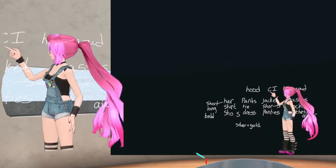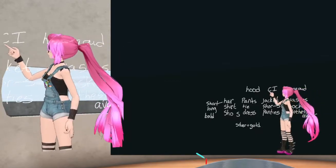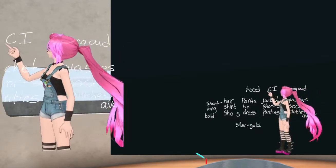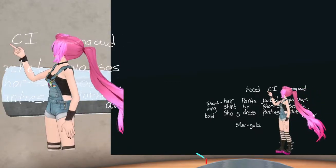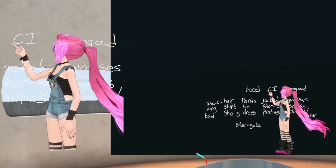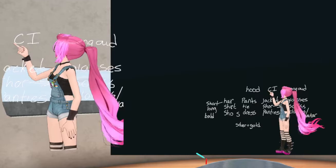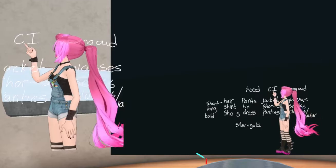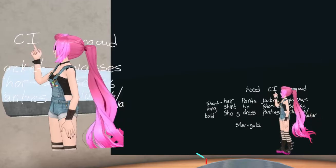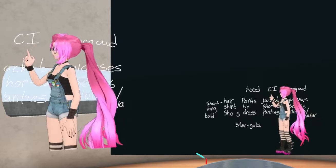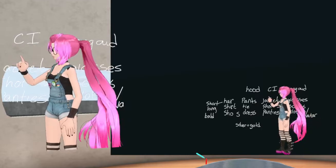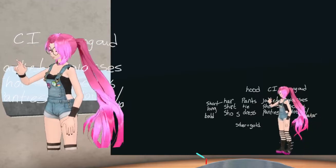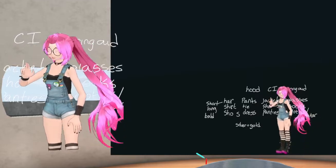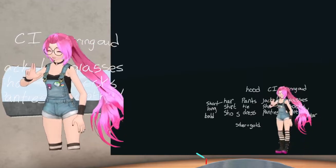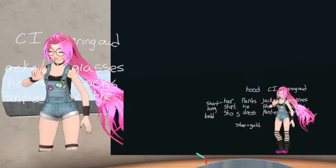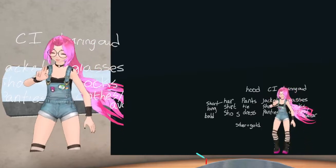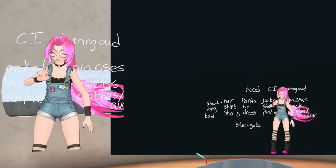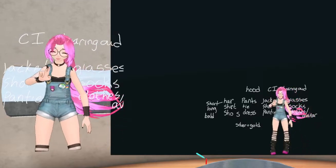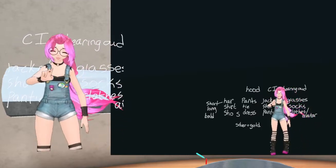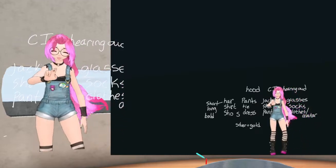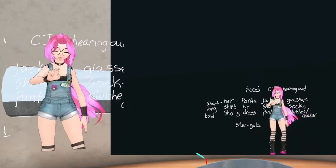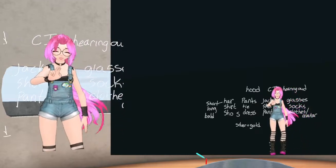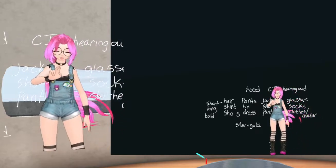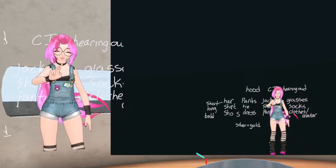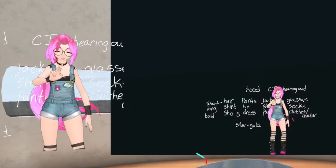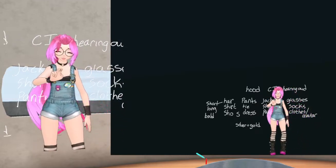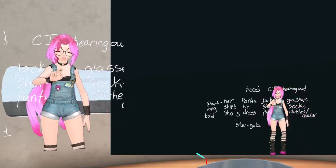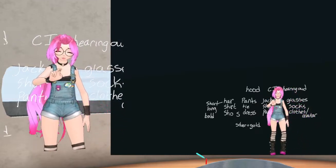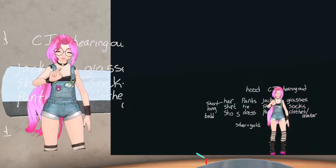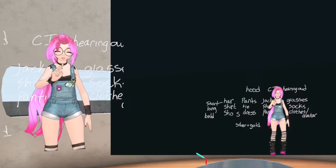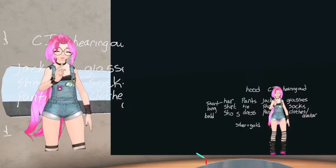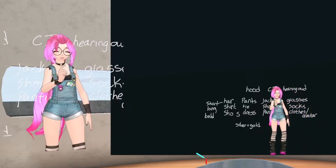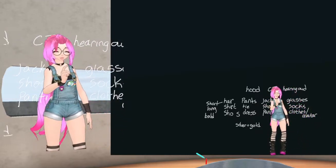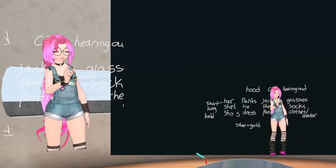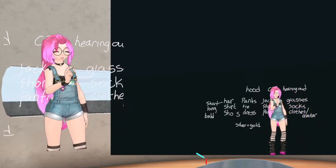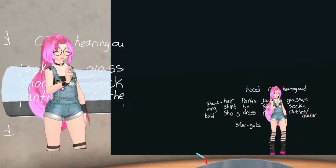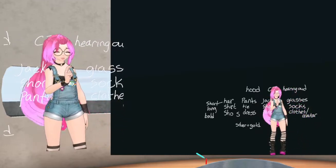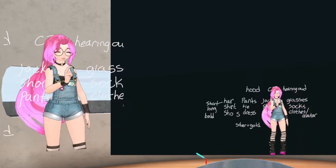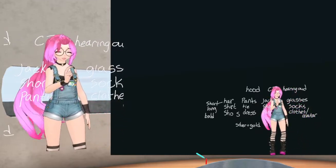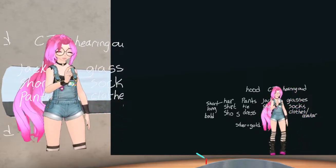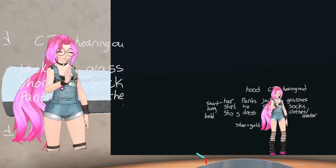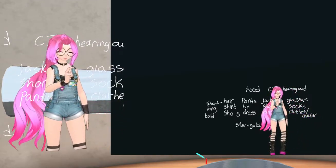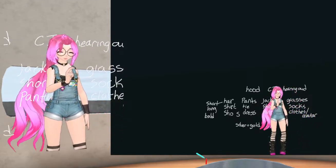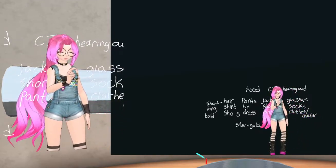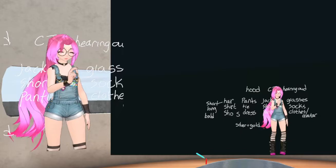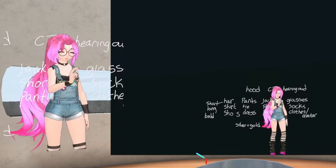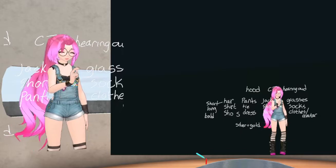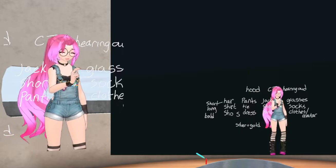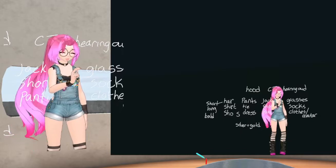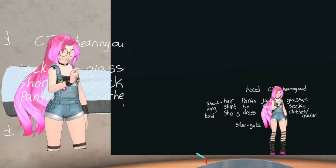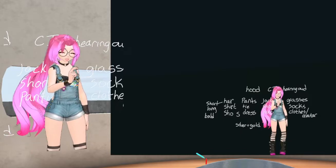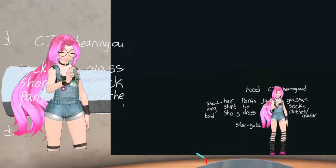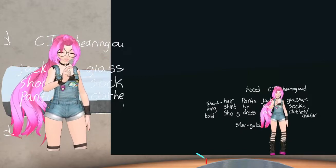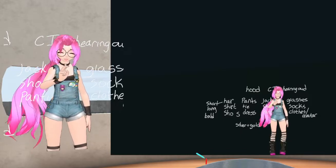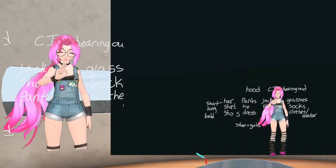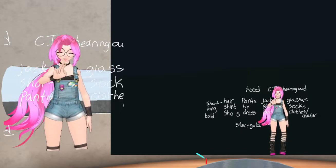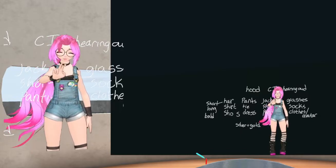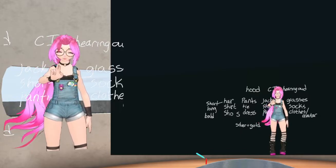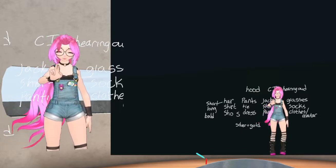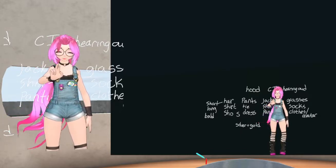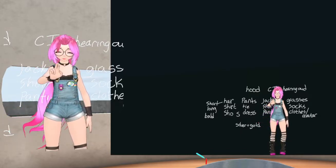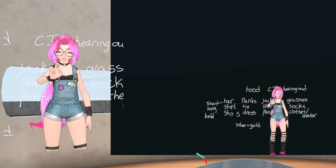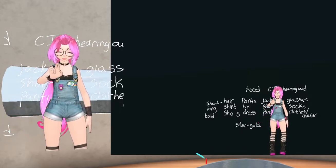cochlear. So cochlear implant is you're going to have if you have index, it's a bent double X.